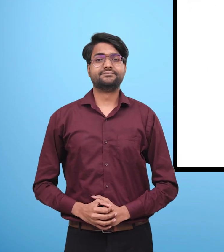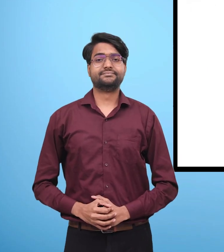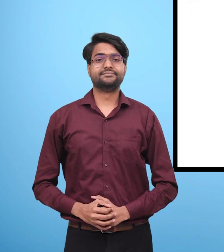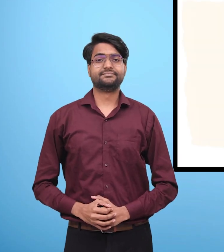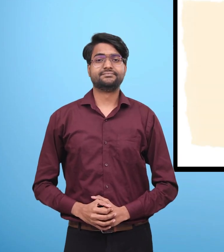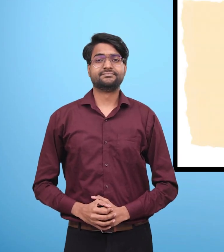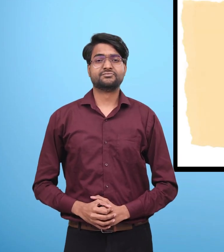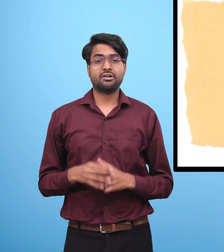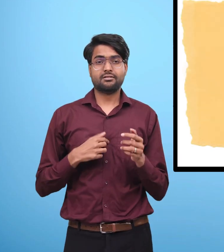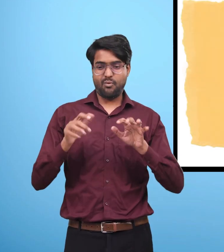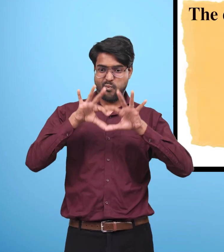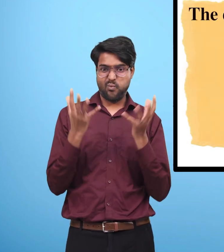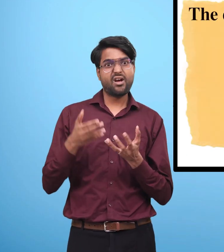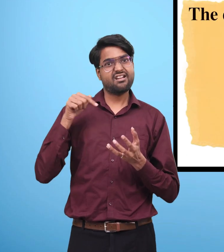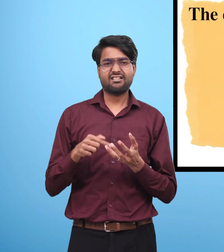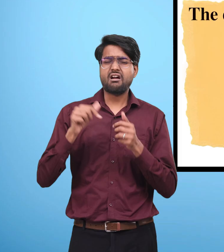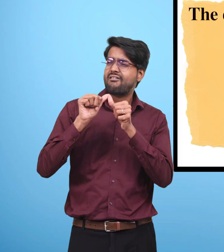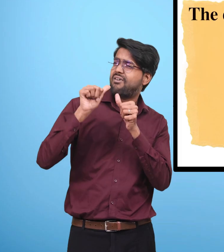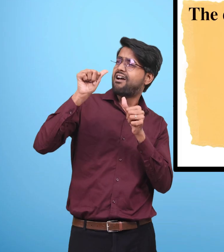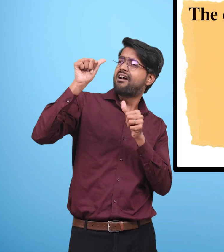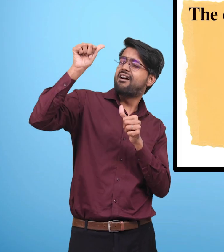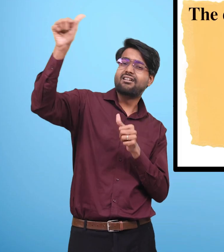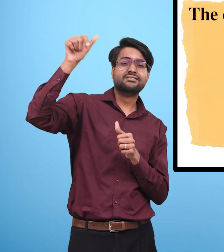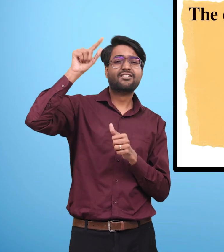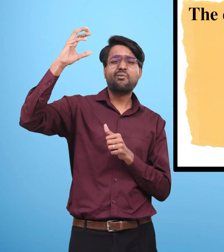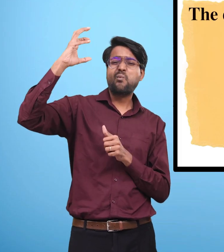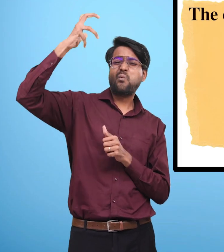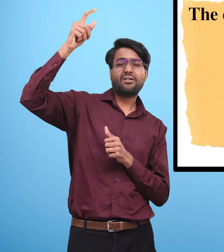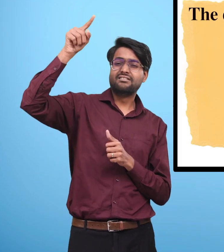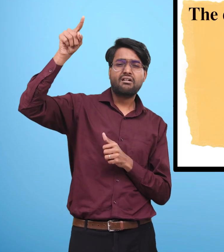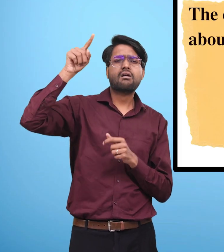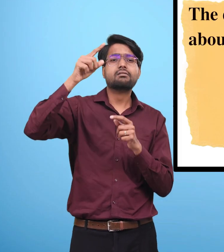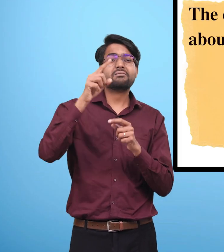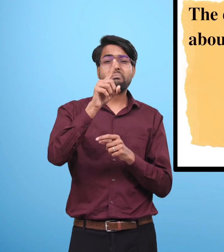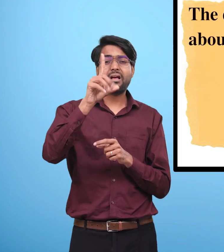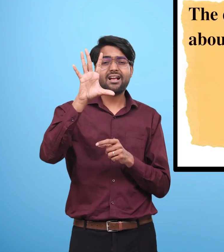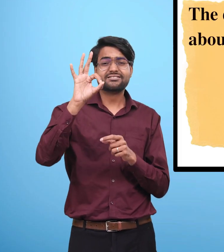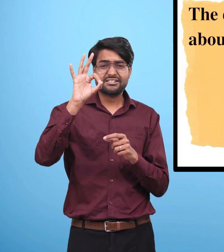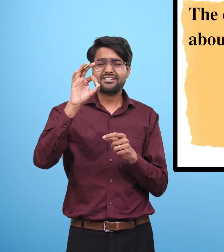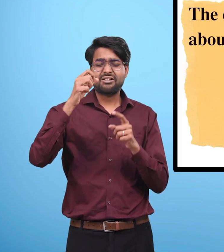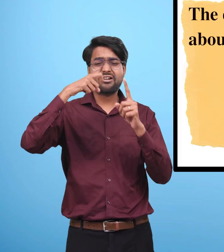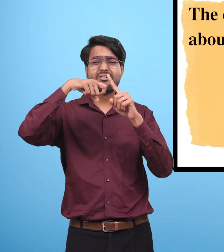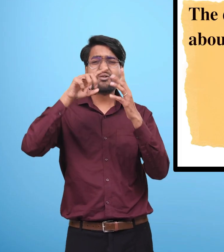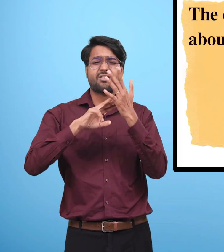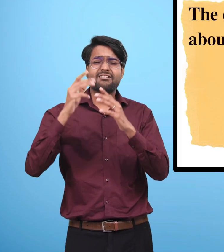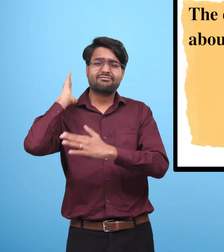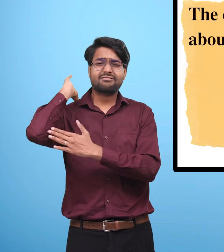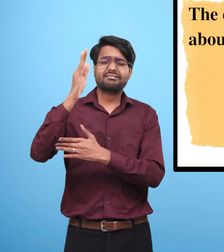More to know. The box says, the distance of the Sun from the Earth is about 150 million